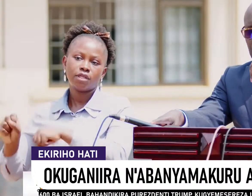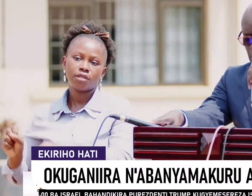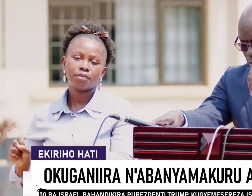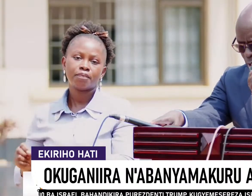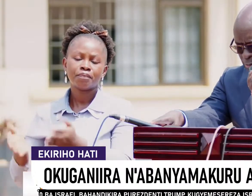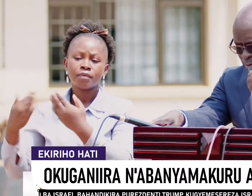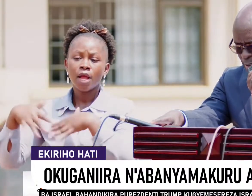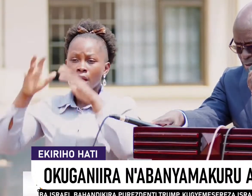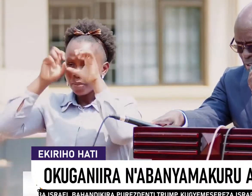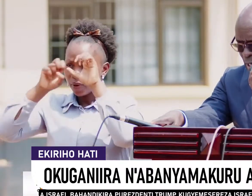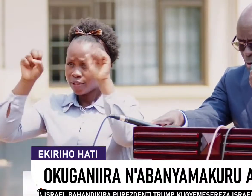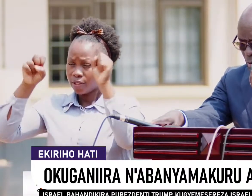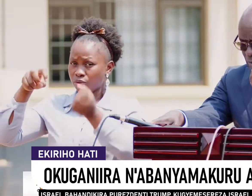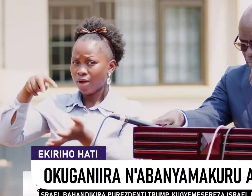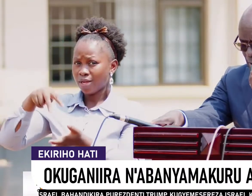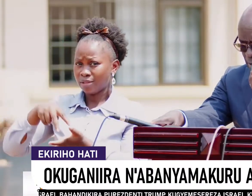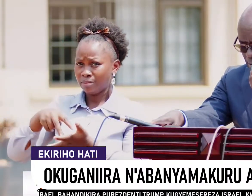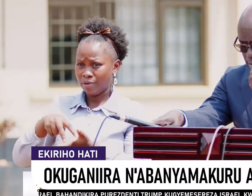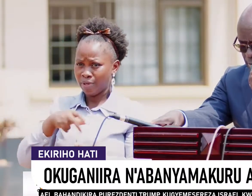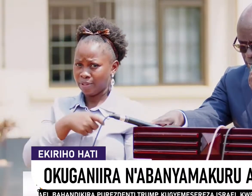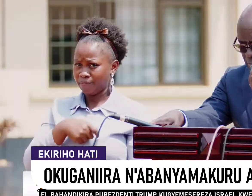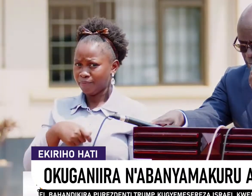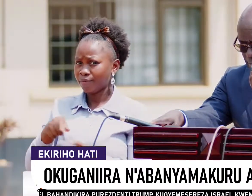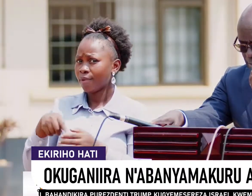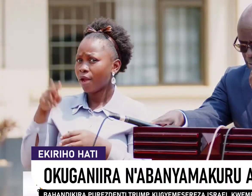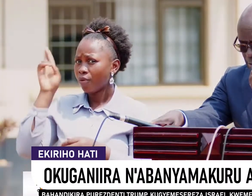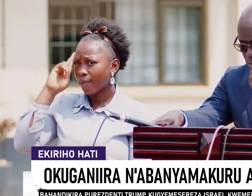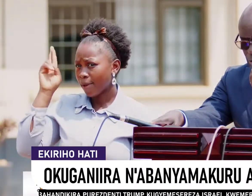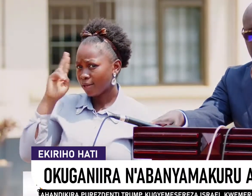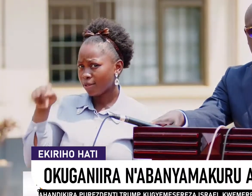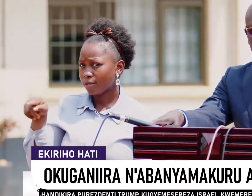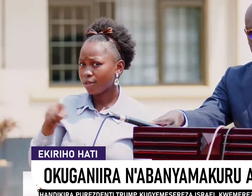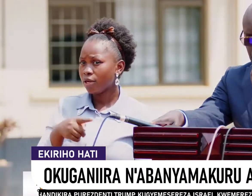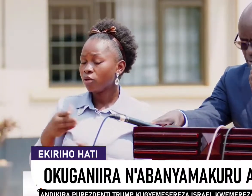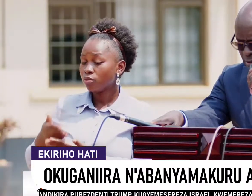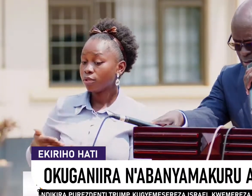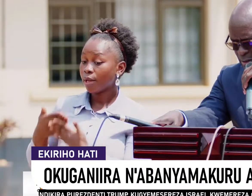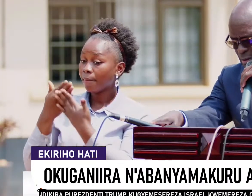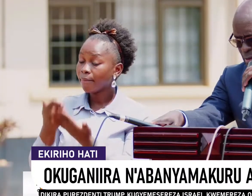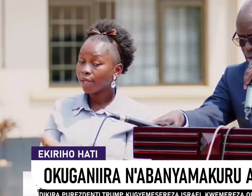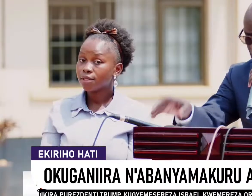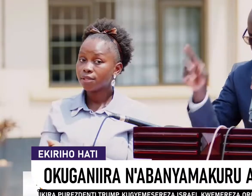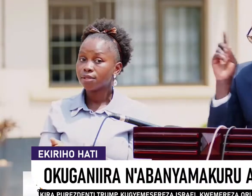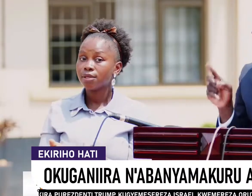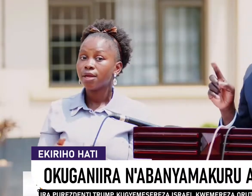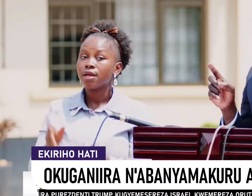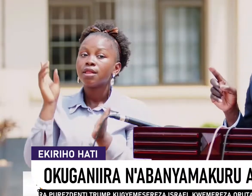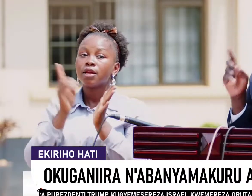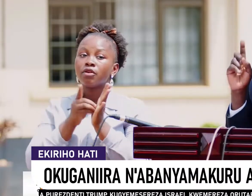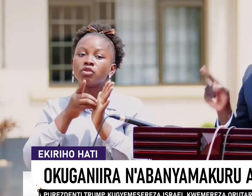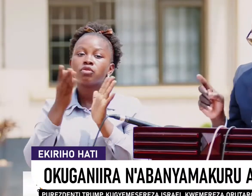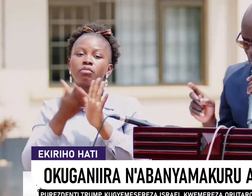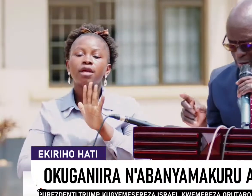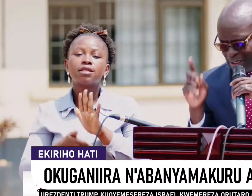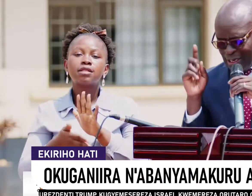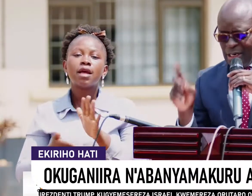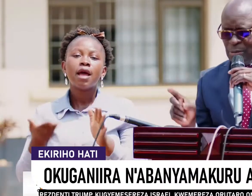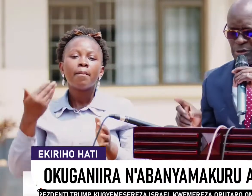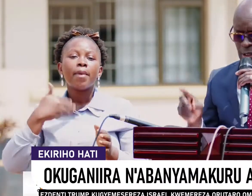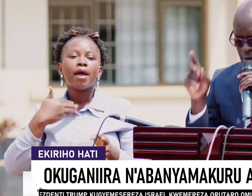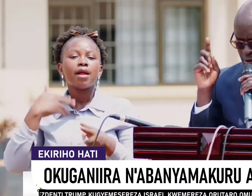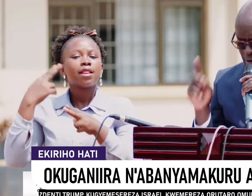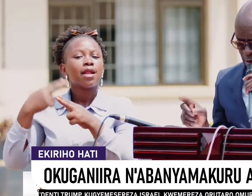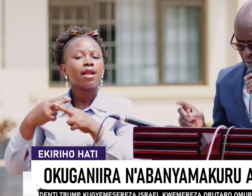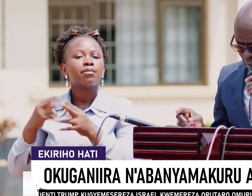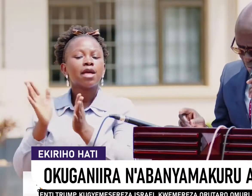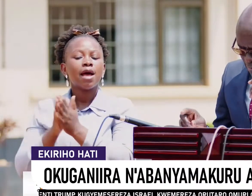The presidential aspirants are, however, reminded to submit the documents bearing the